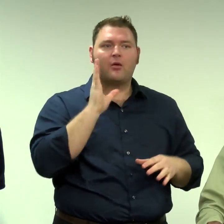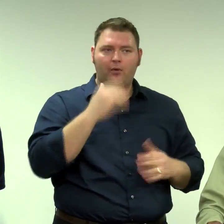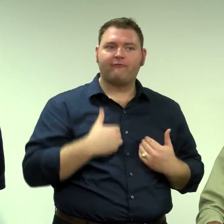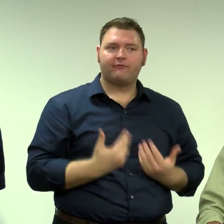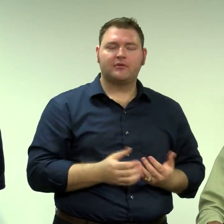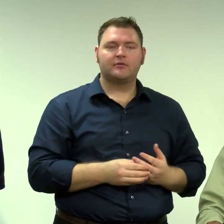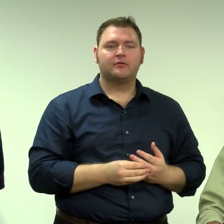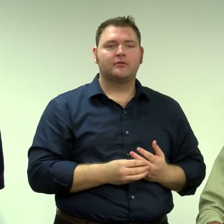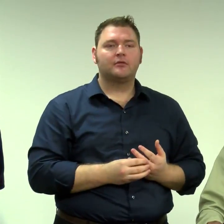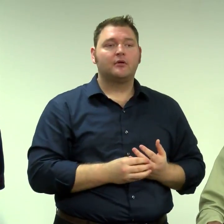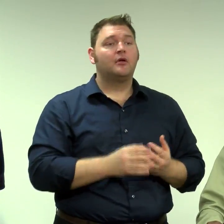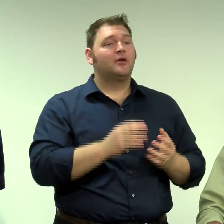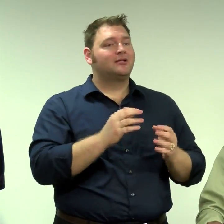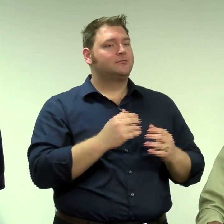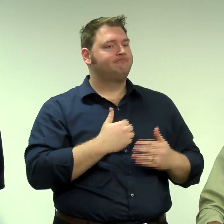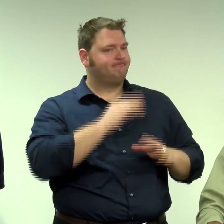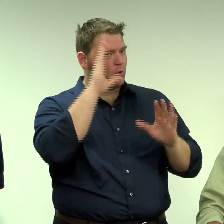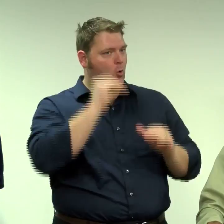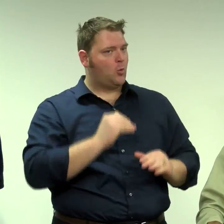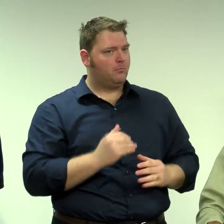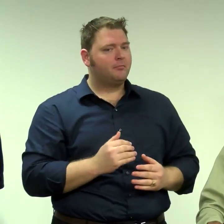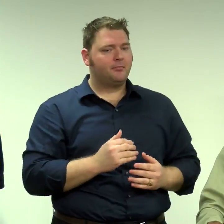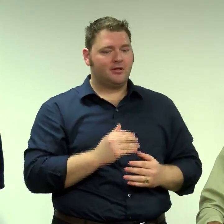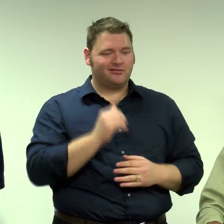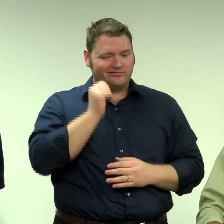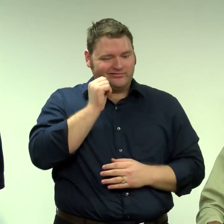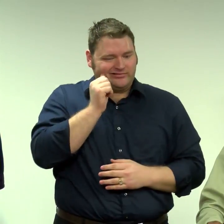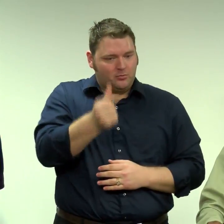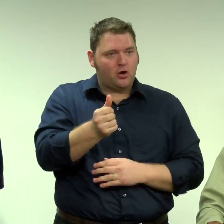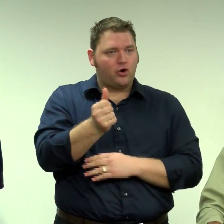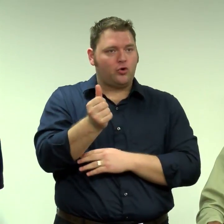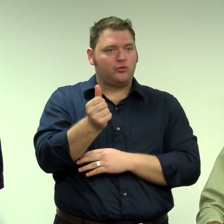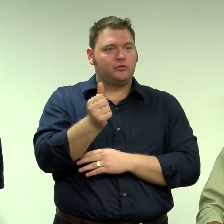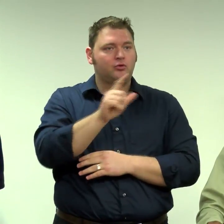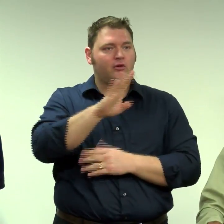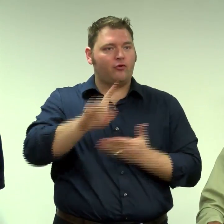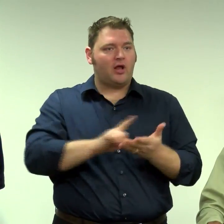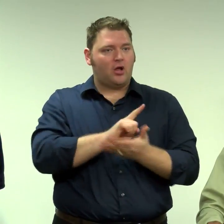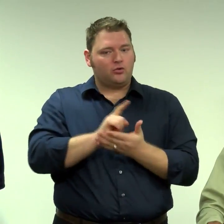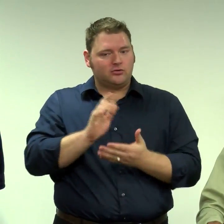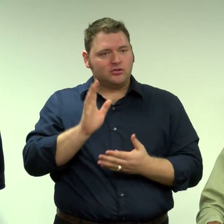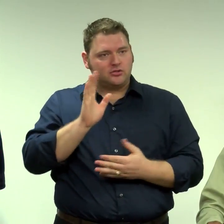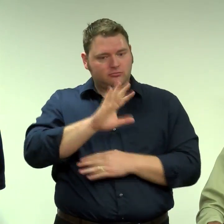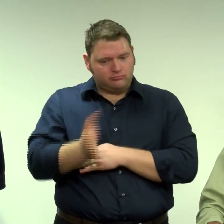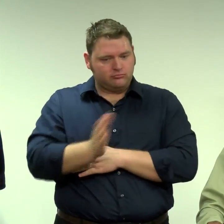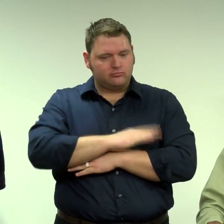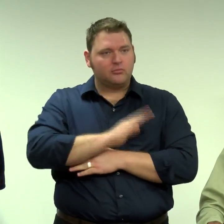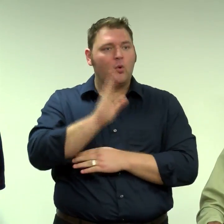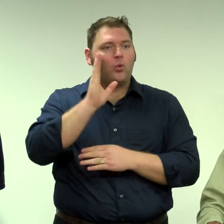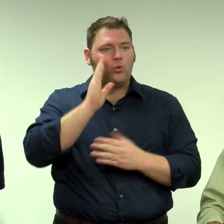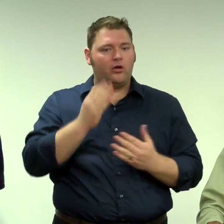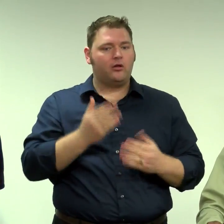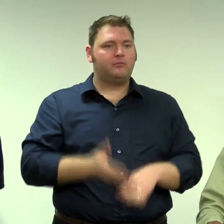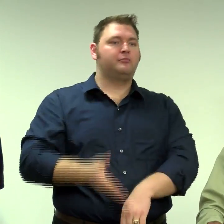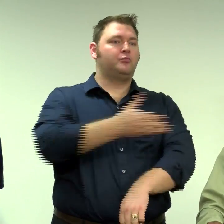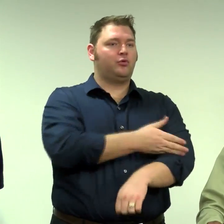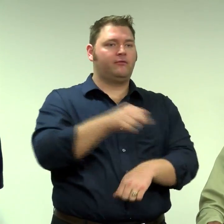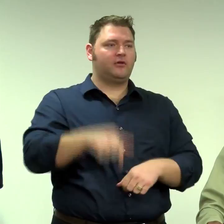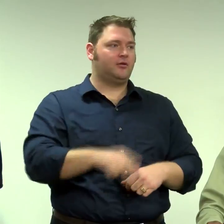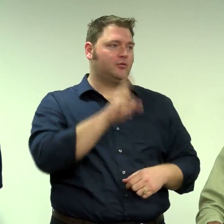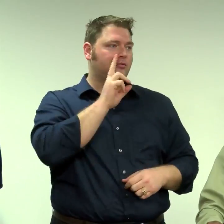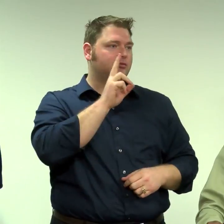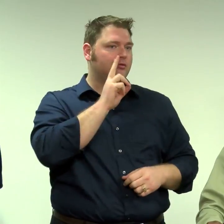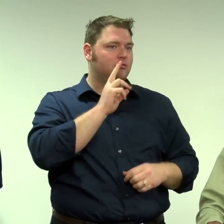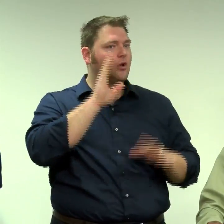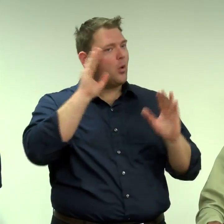say, 24 hours, that the situation in the city of Houston weather-wise will significantly improve.